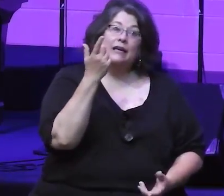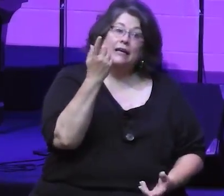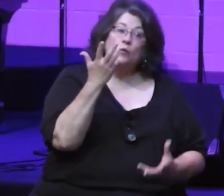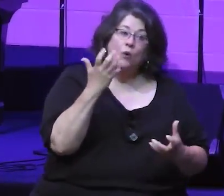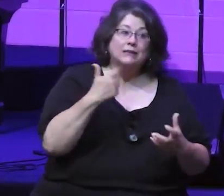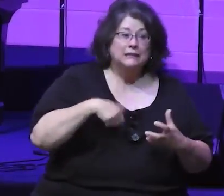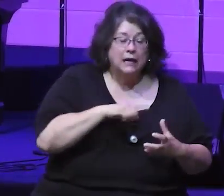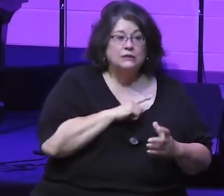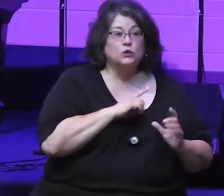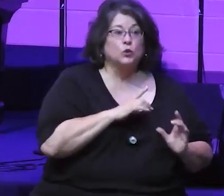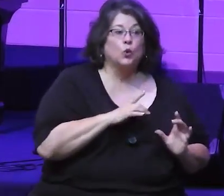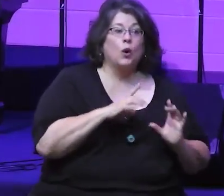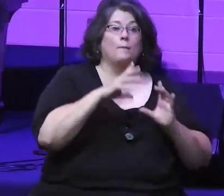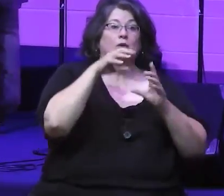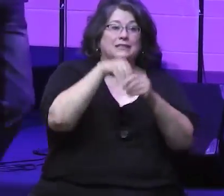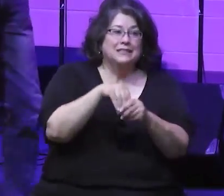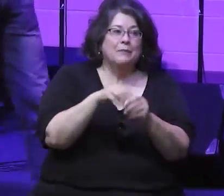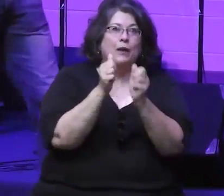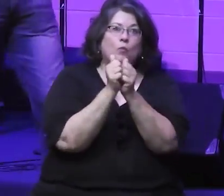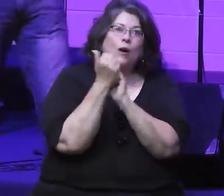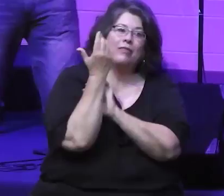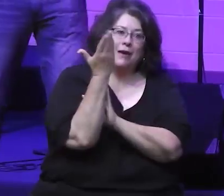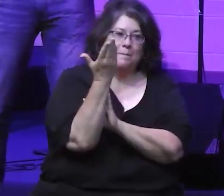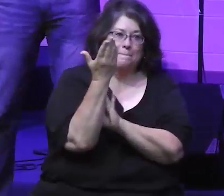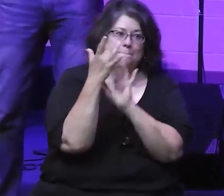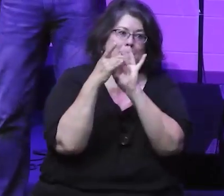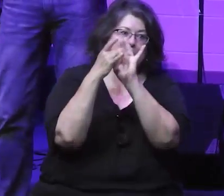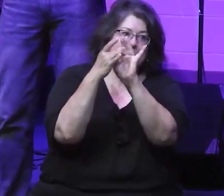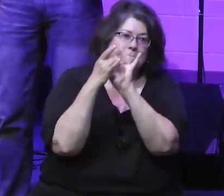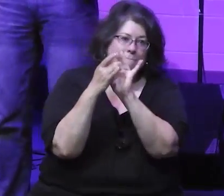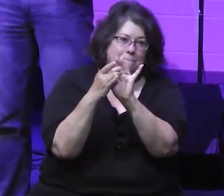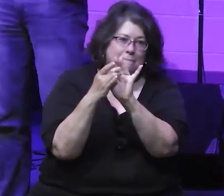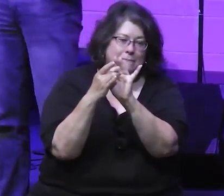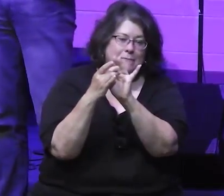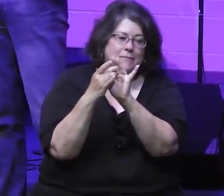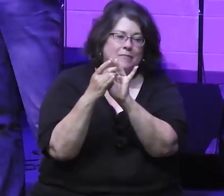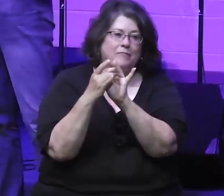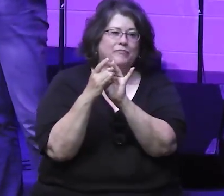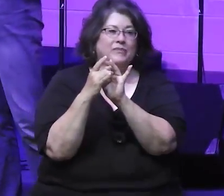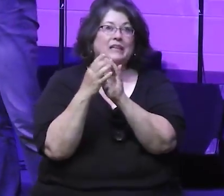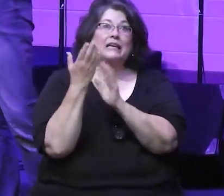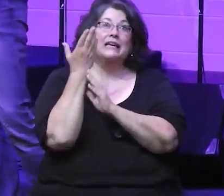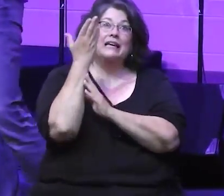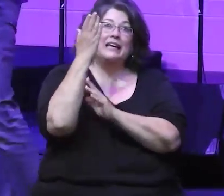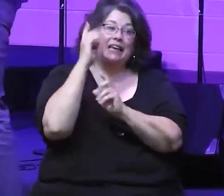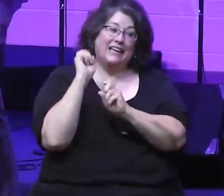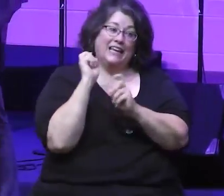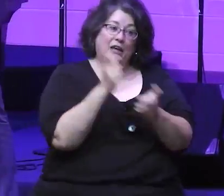him and not our performance. He gives in relationship.